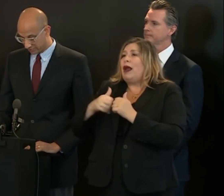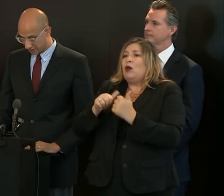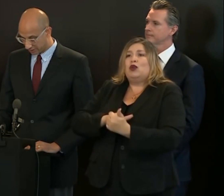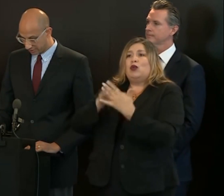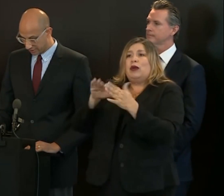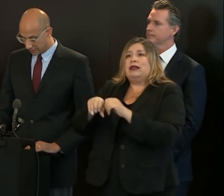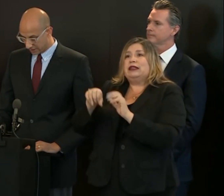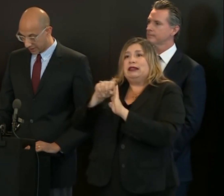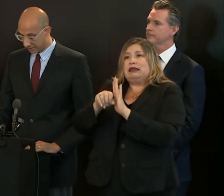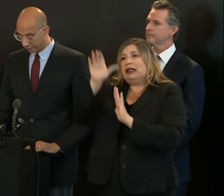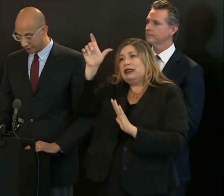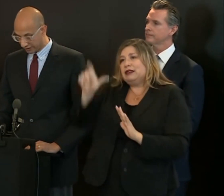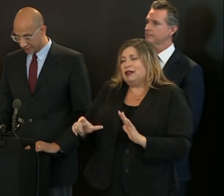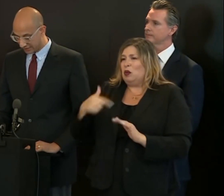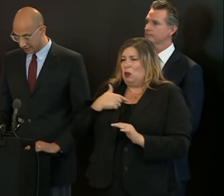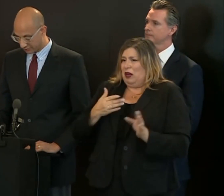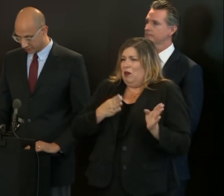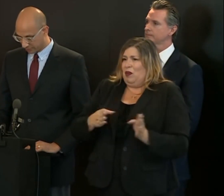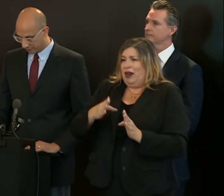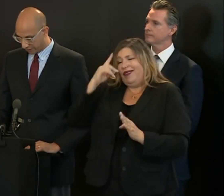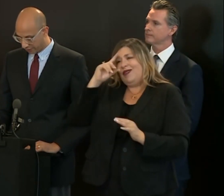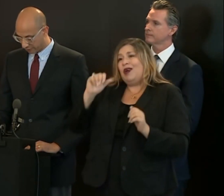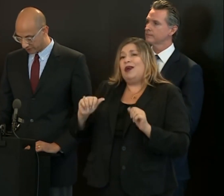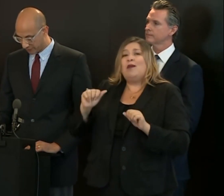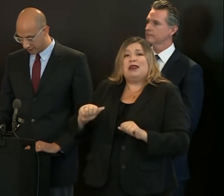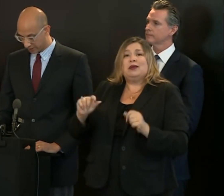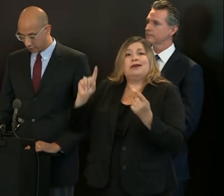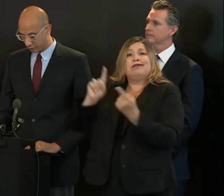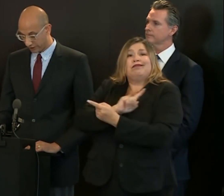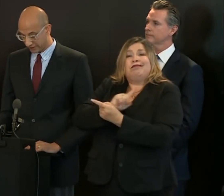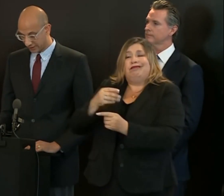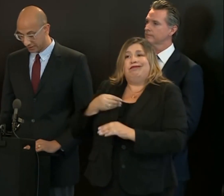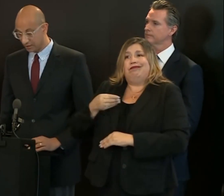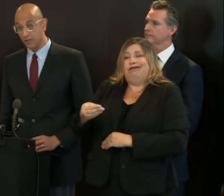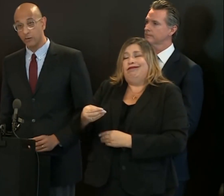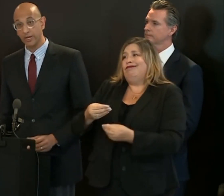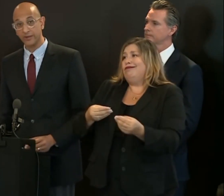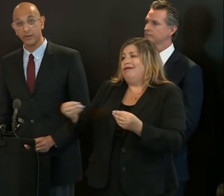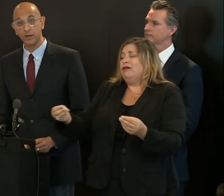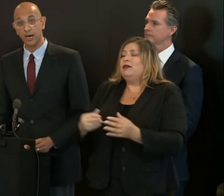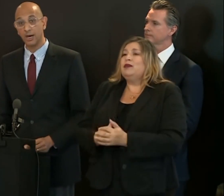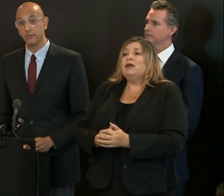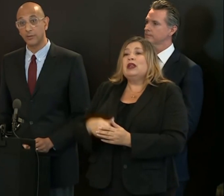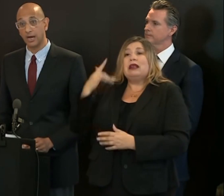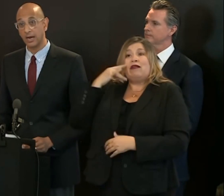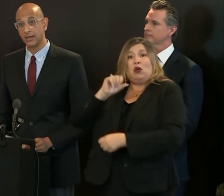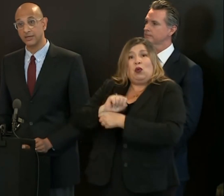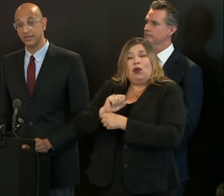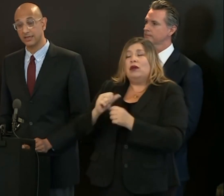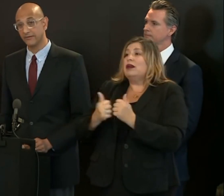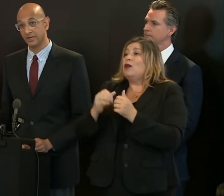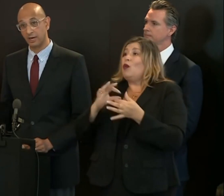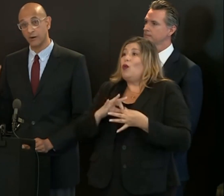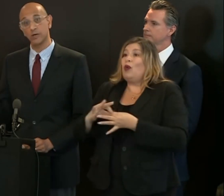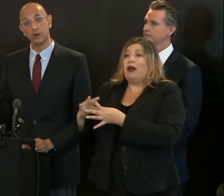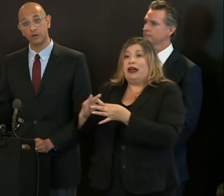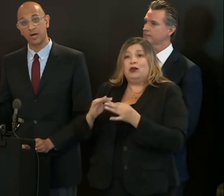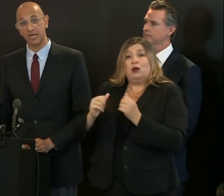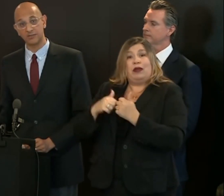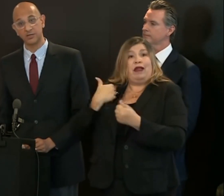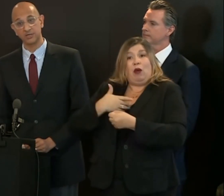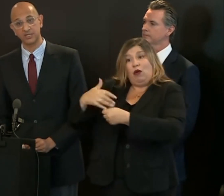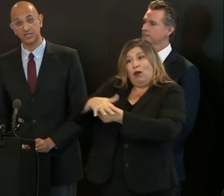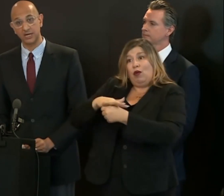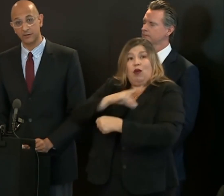community transmission. California continues to prepare and respond in coordination with even our